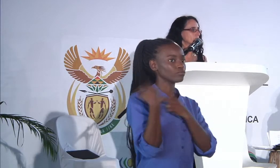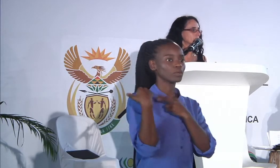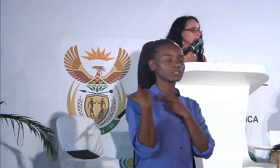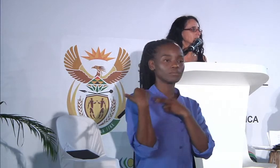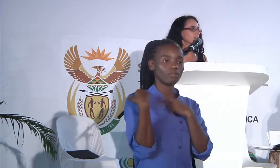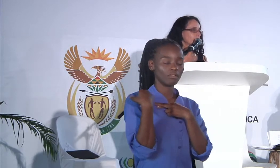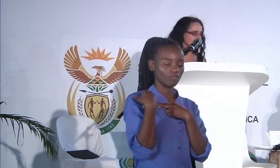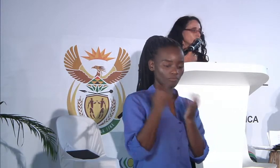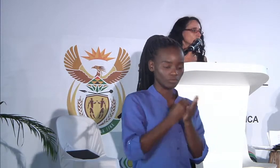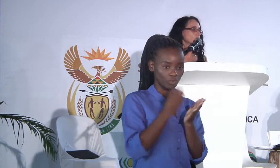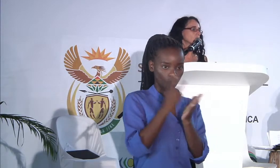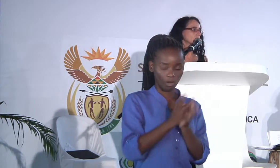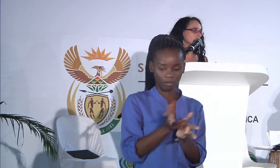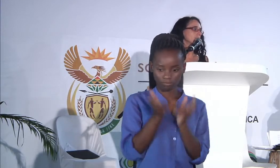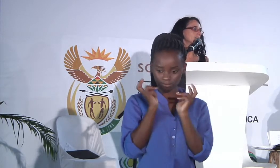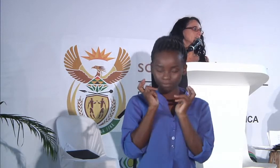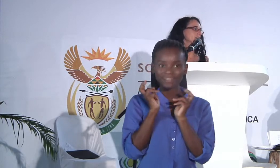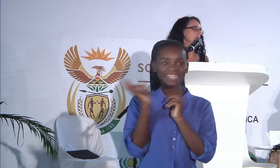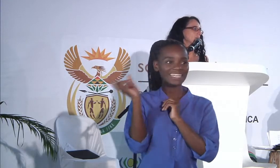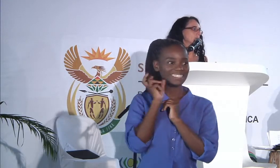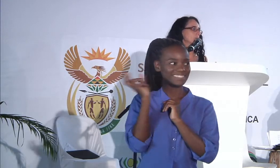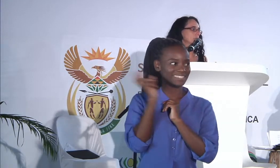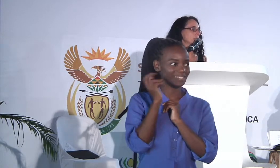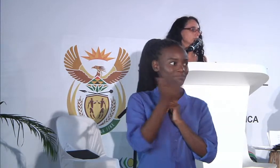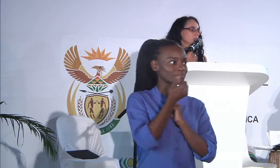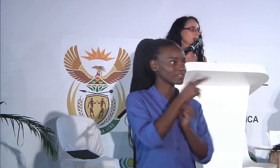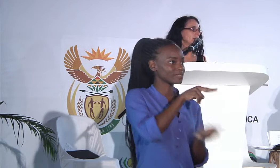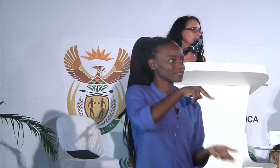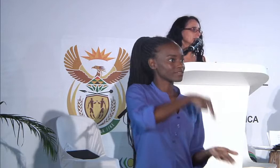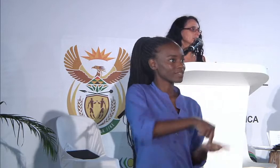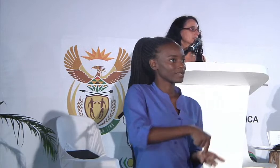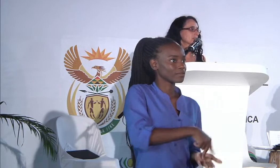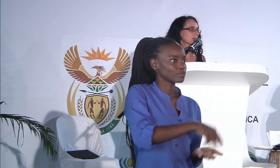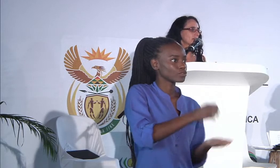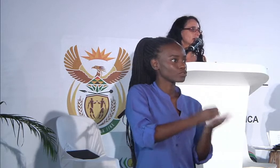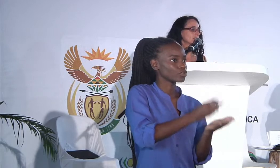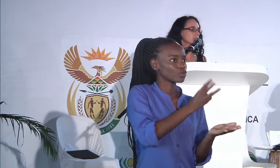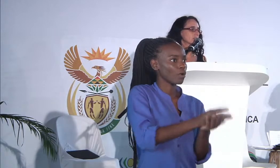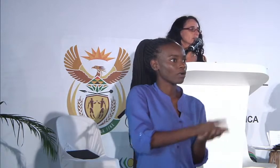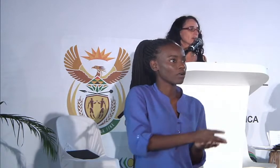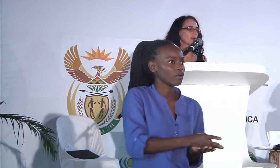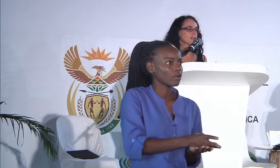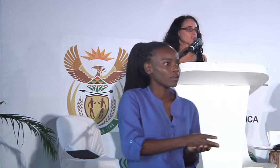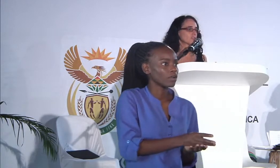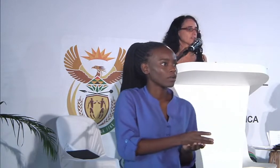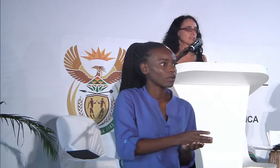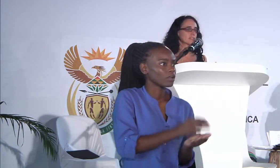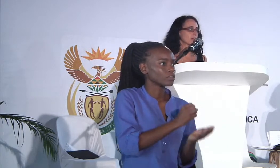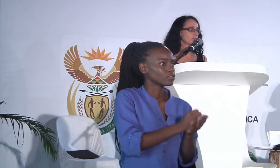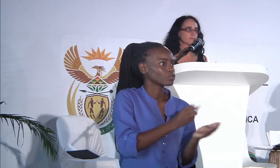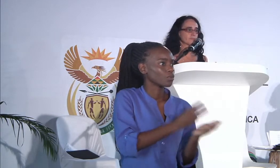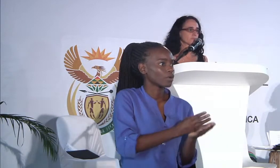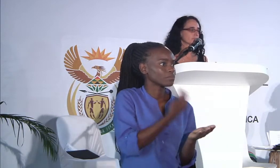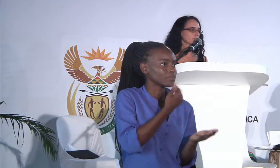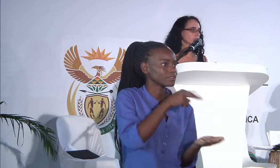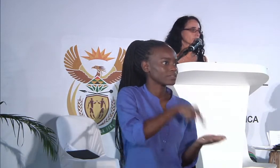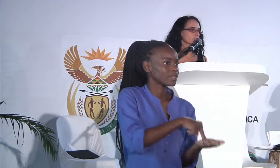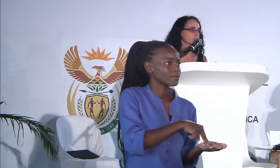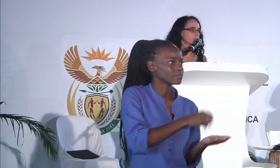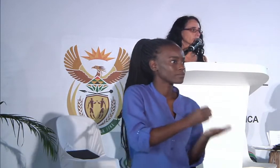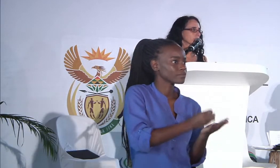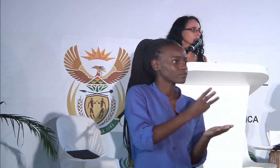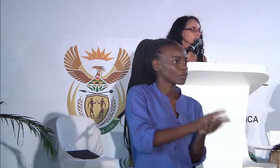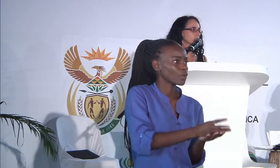SANPUD. Can the social workers please stand up? Annalise, Klaus, and if Taurus is here.